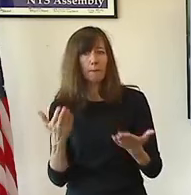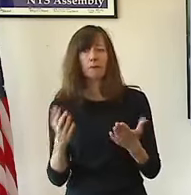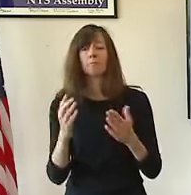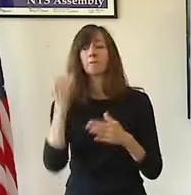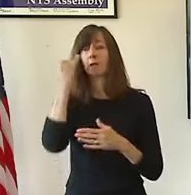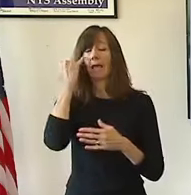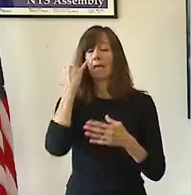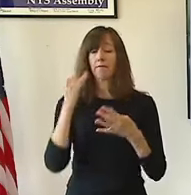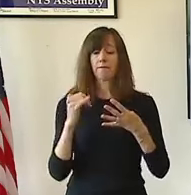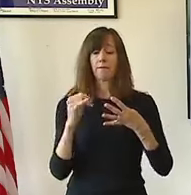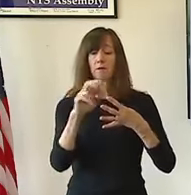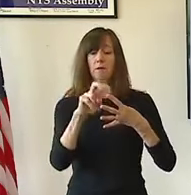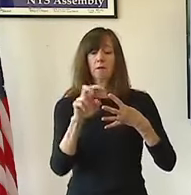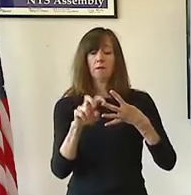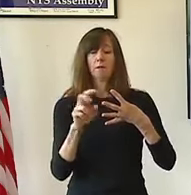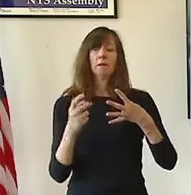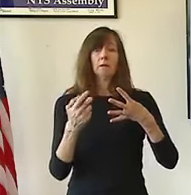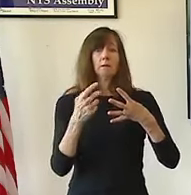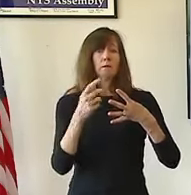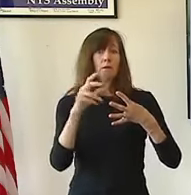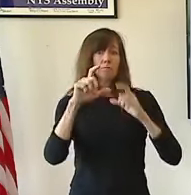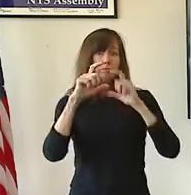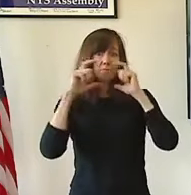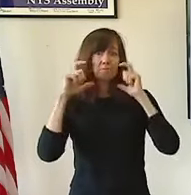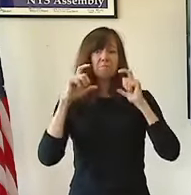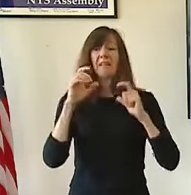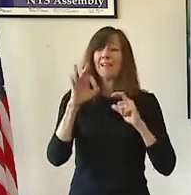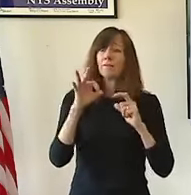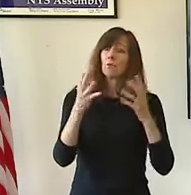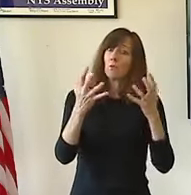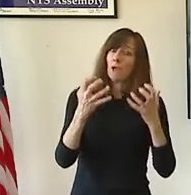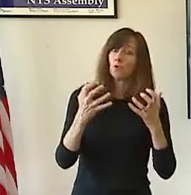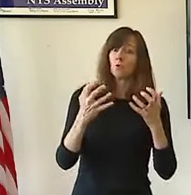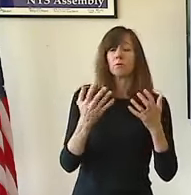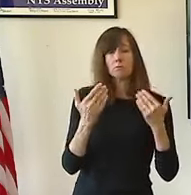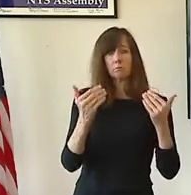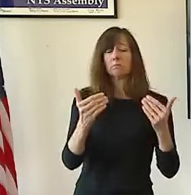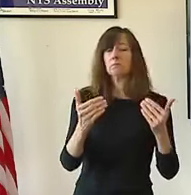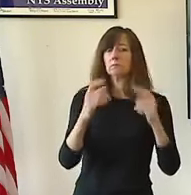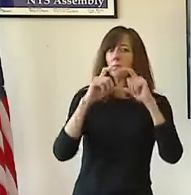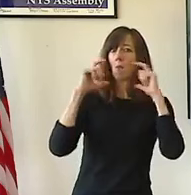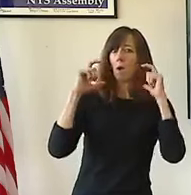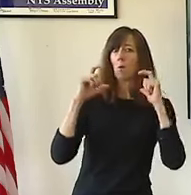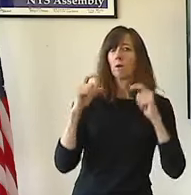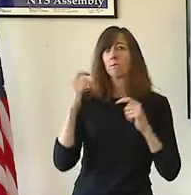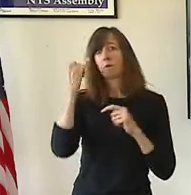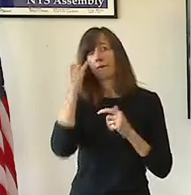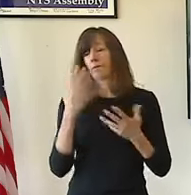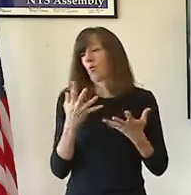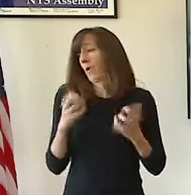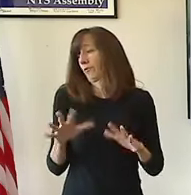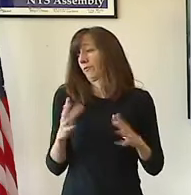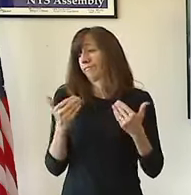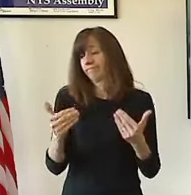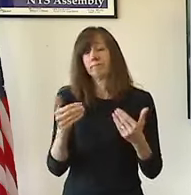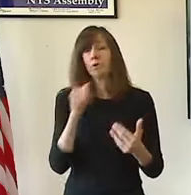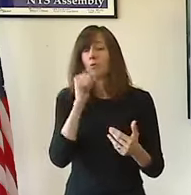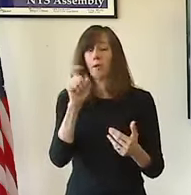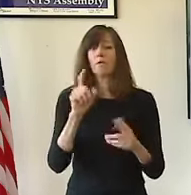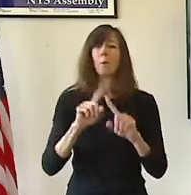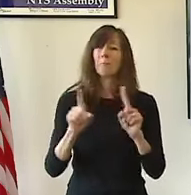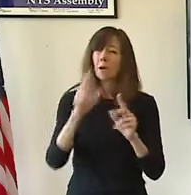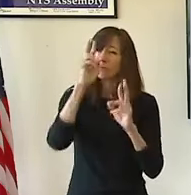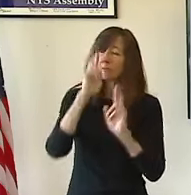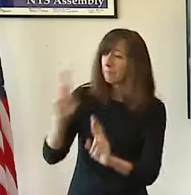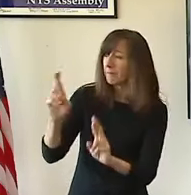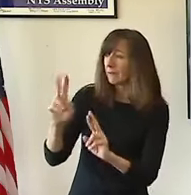think you want to and should. Don't wear one if you don't want to. But I would ask you to please be respectful of the differences of opinion people have. I